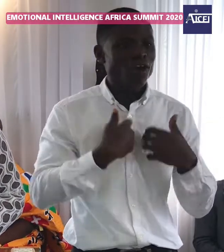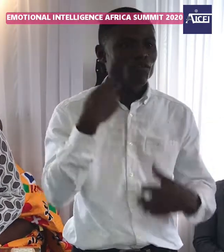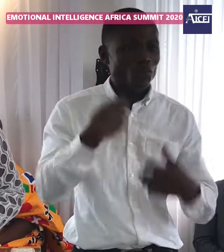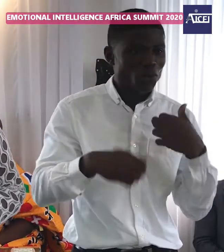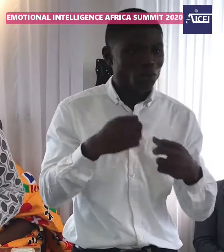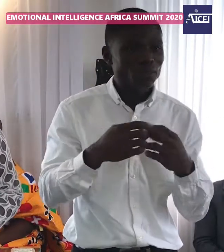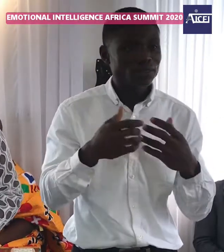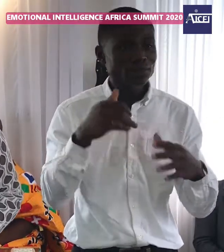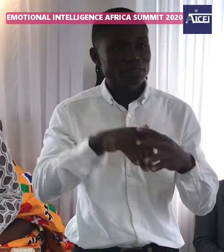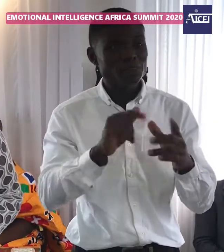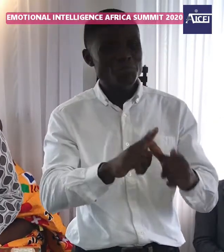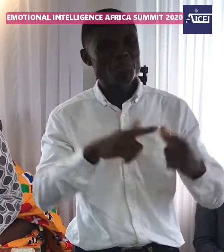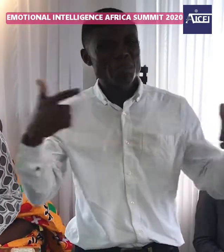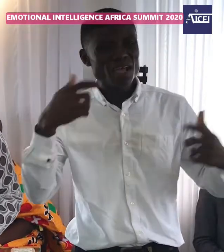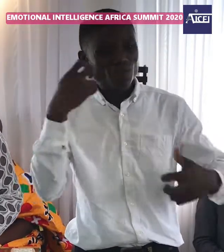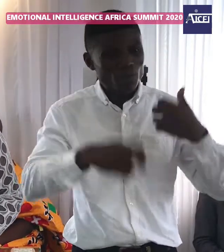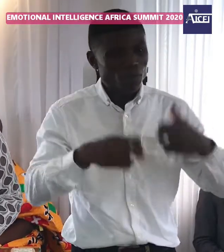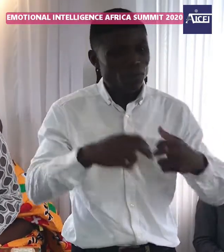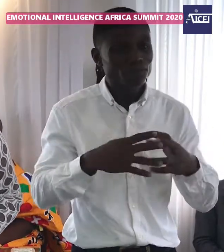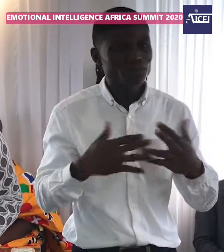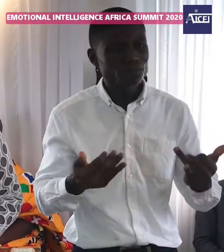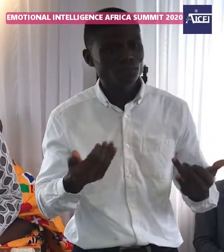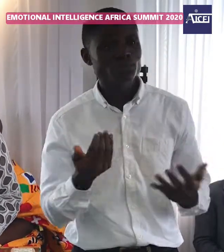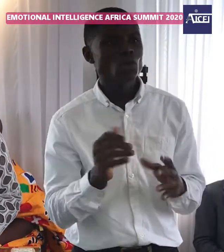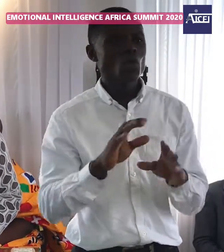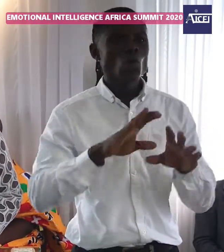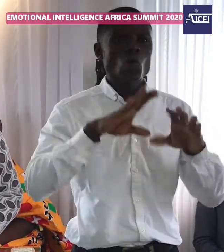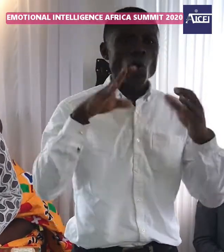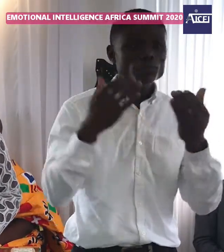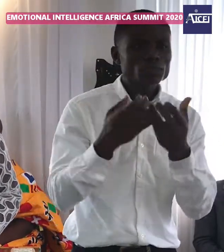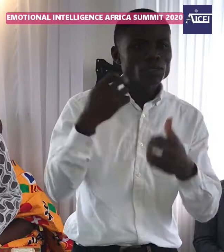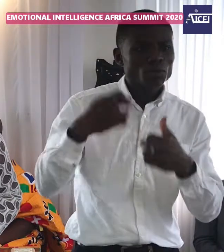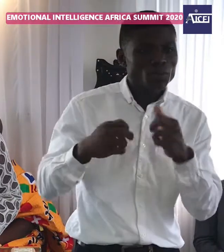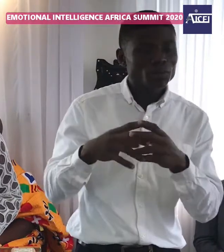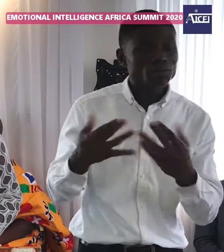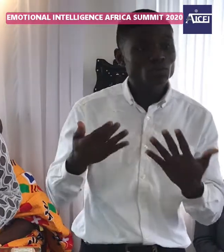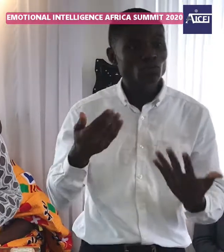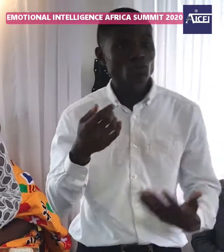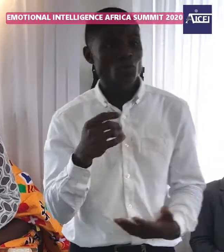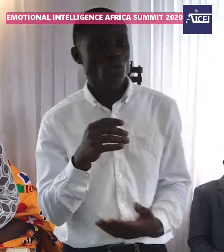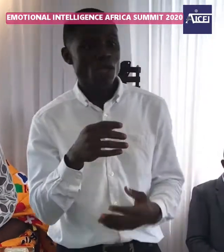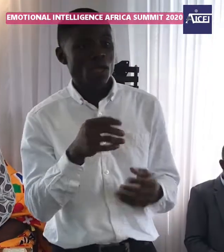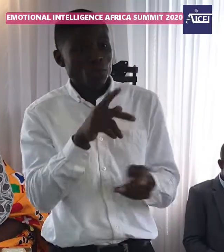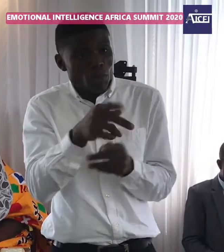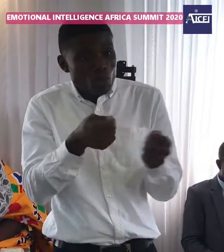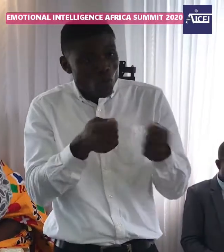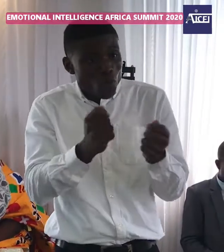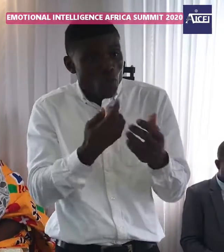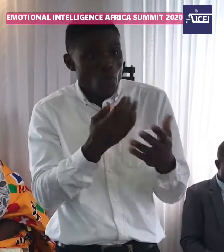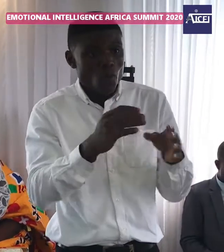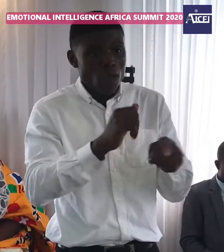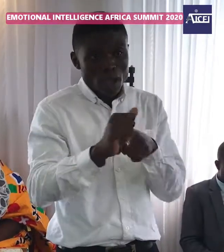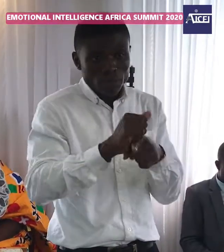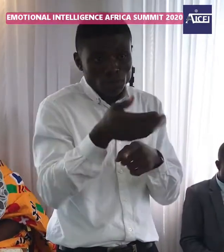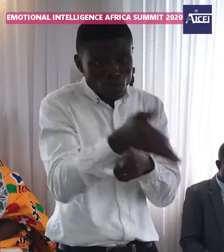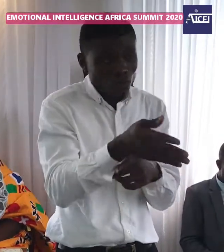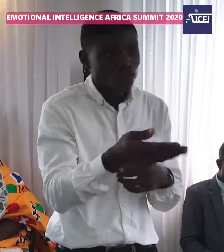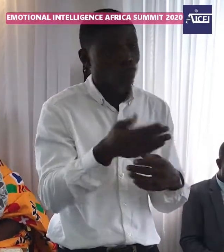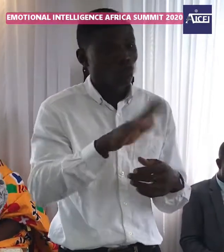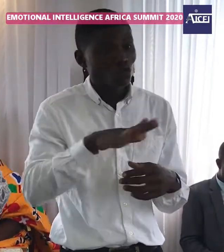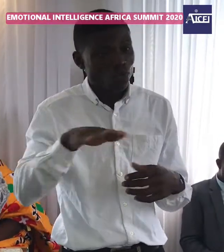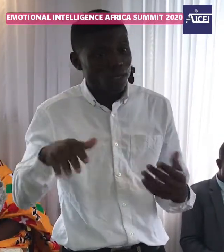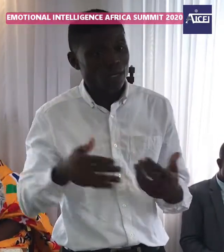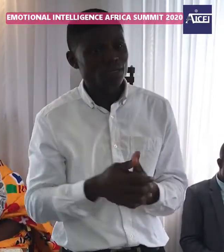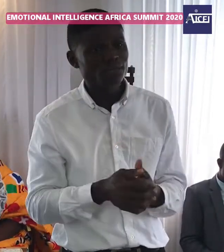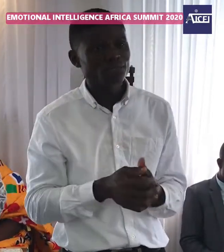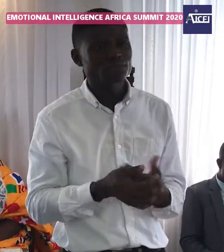a bigger circle, society or country, where democracy is practiced. This kind of child or person